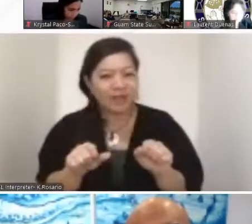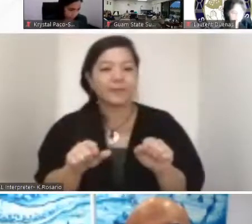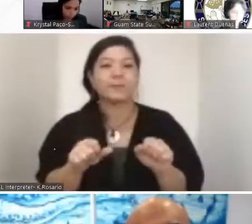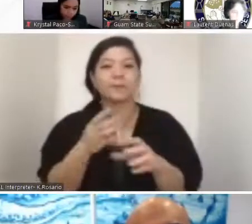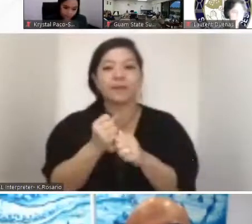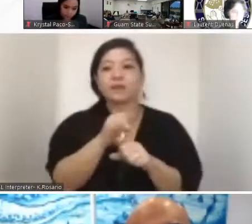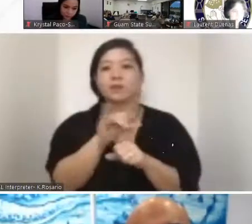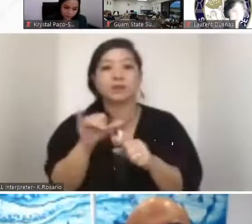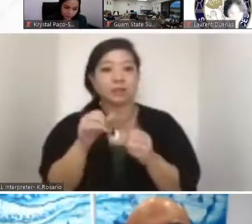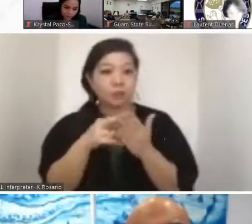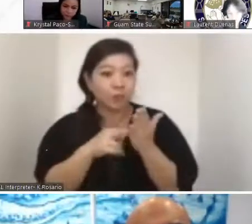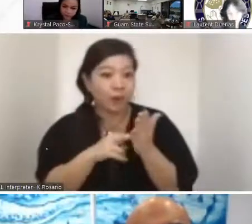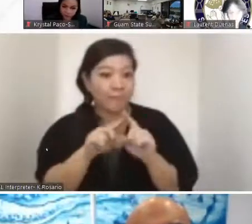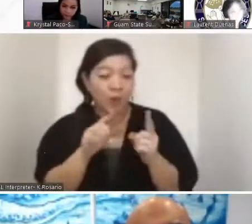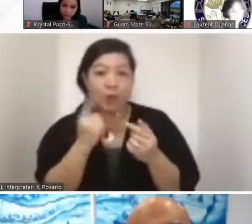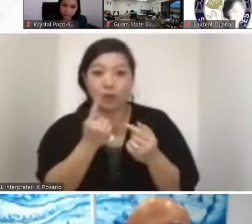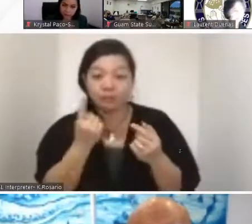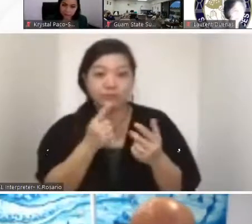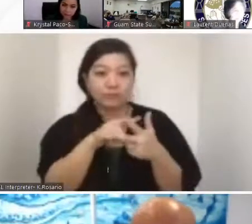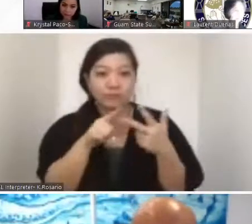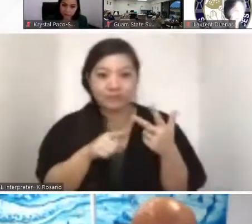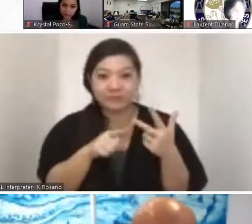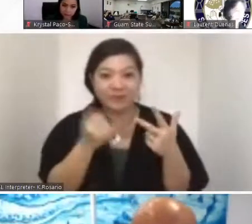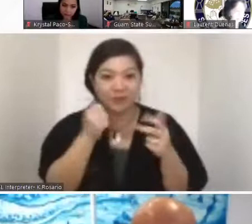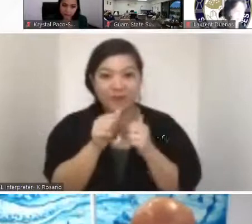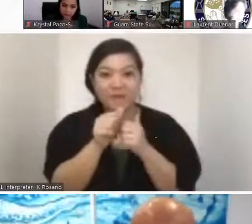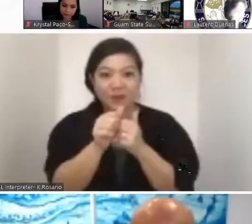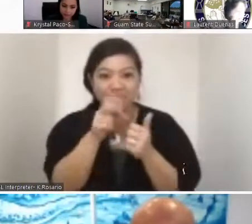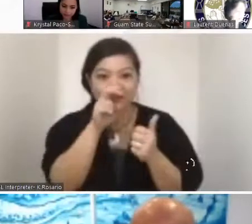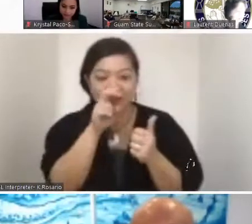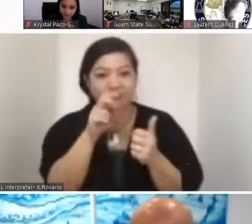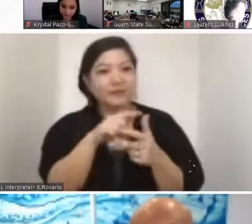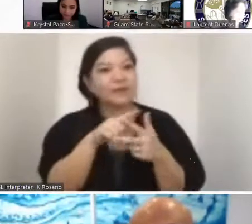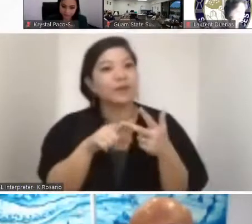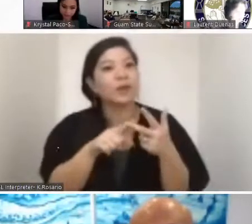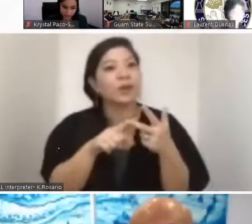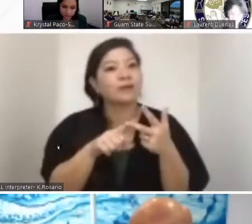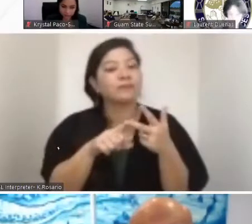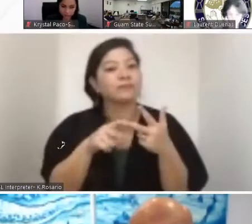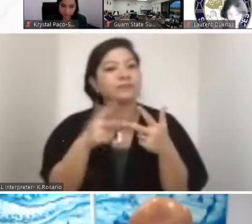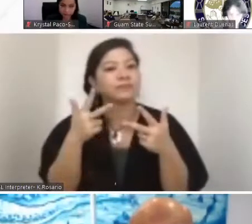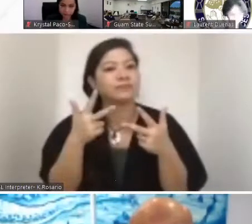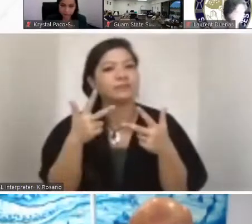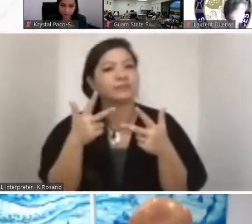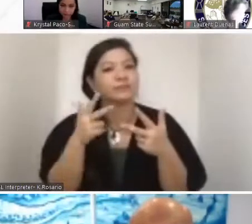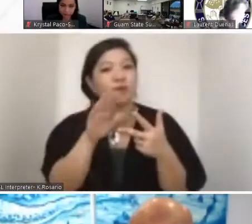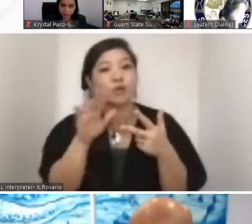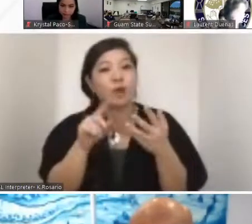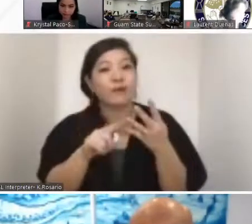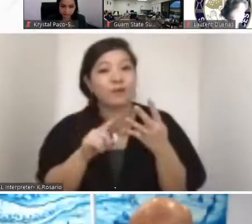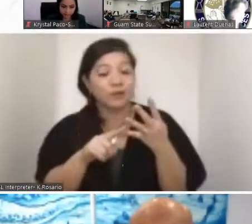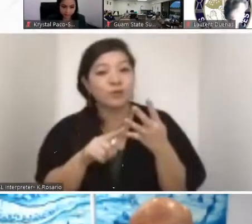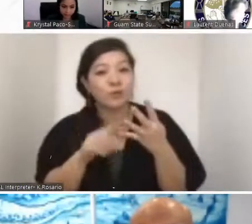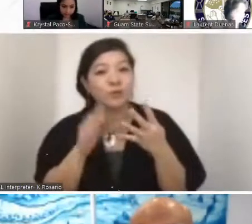metrics, but we can only get to these metrics if, like you said, we did the 3 W's and your fourth one, which is